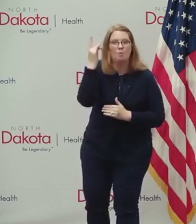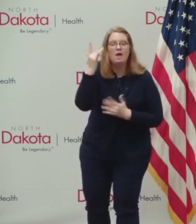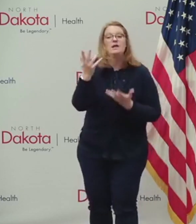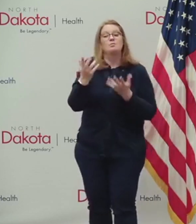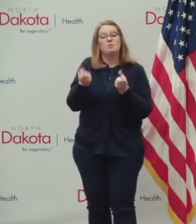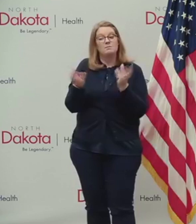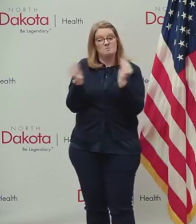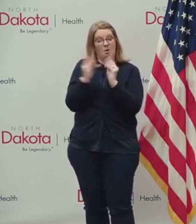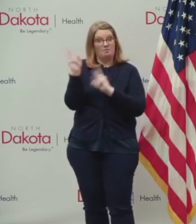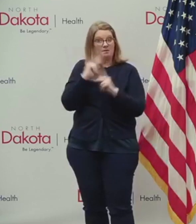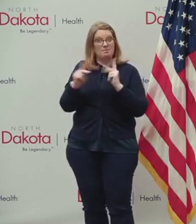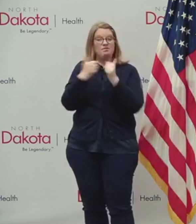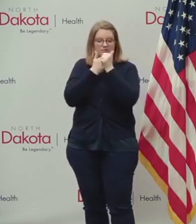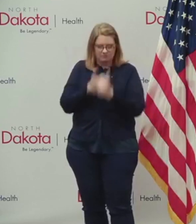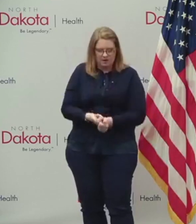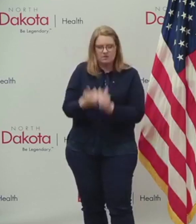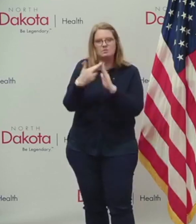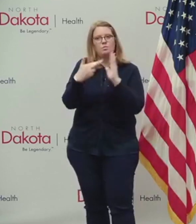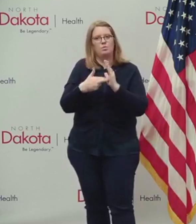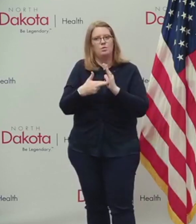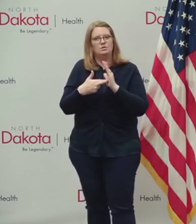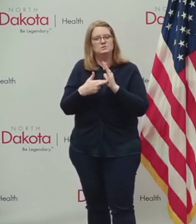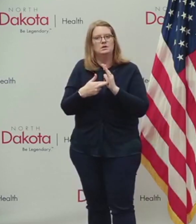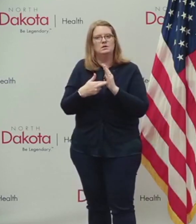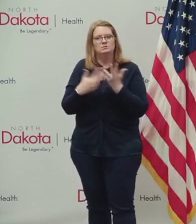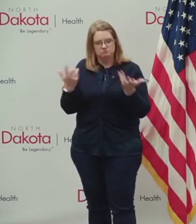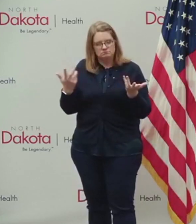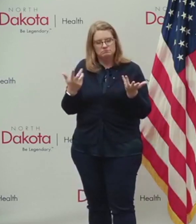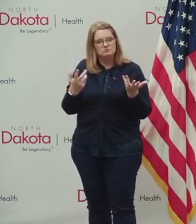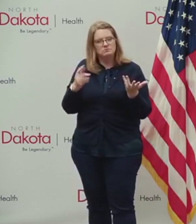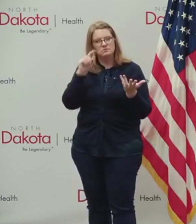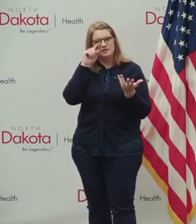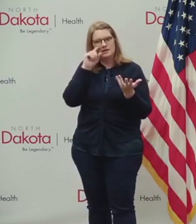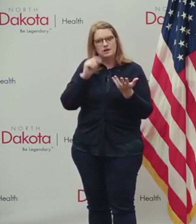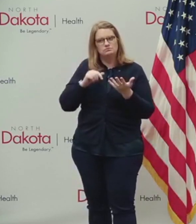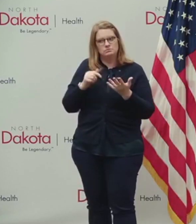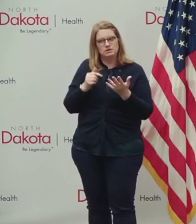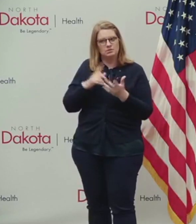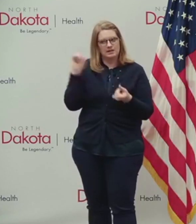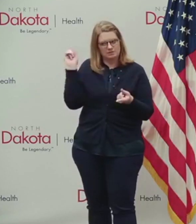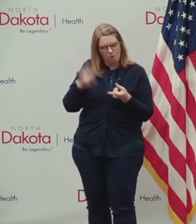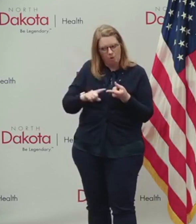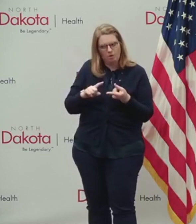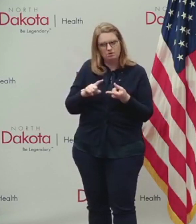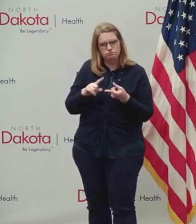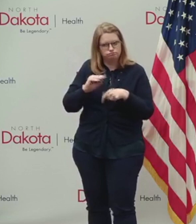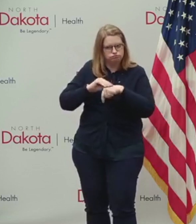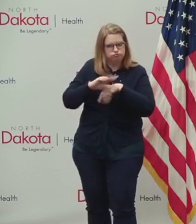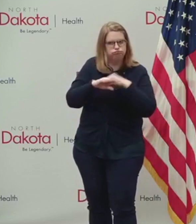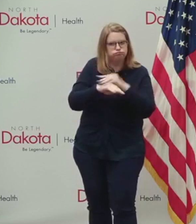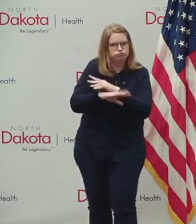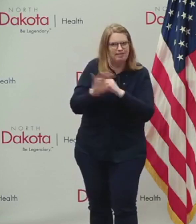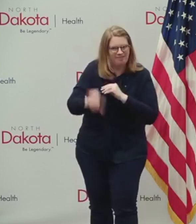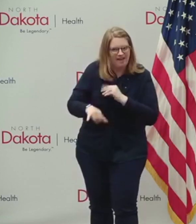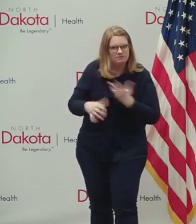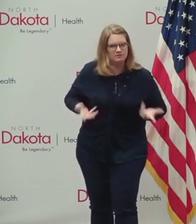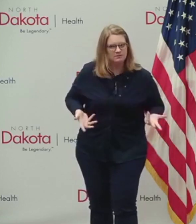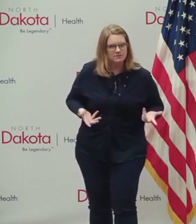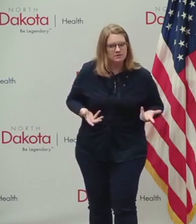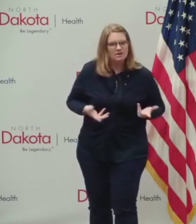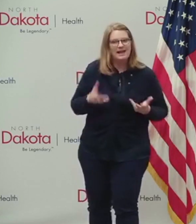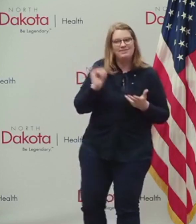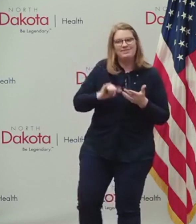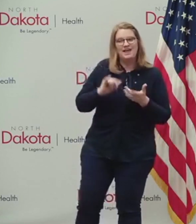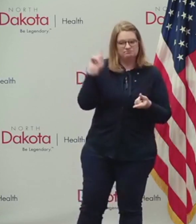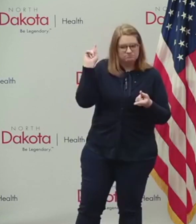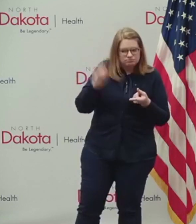of mitigation, increased mitigation leads to lower case transmission, where all of the mitigation is about reducing the number